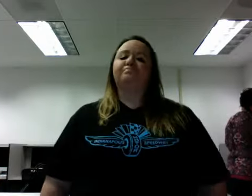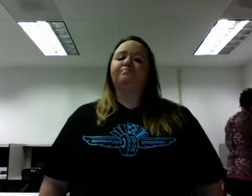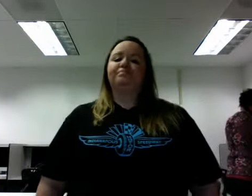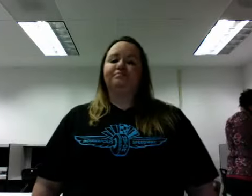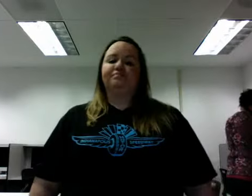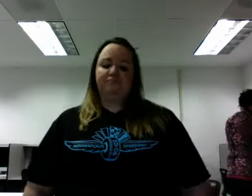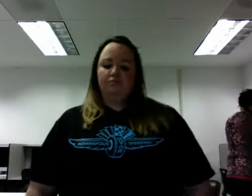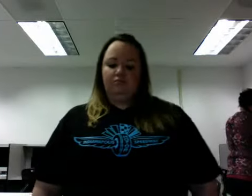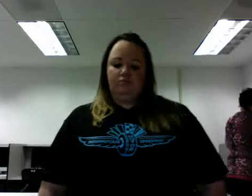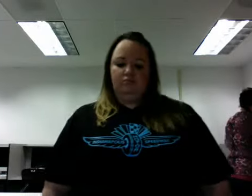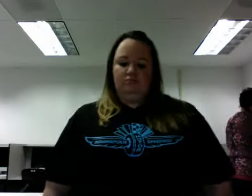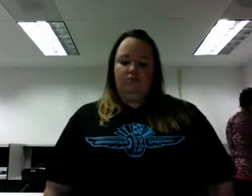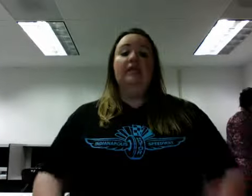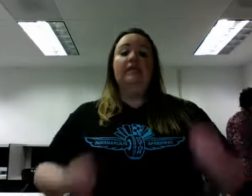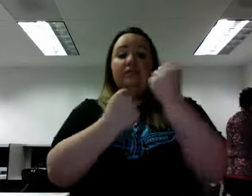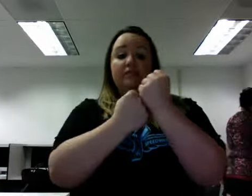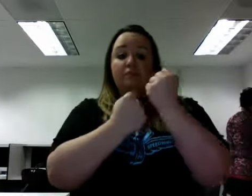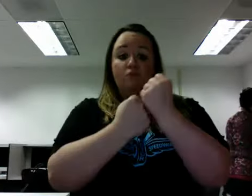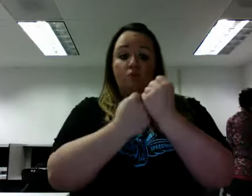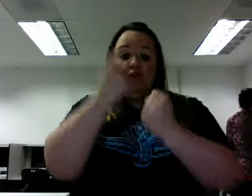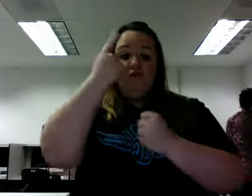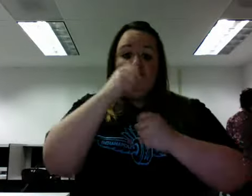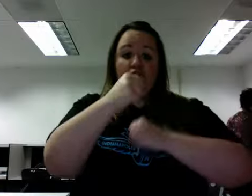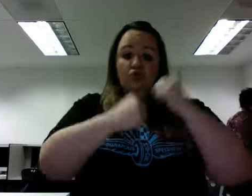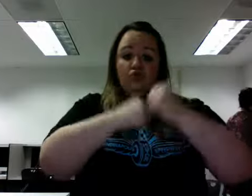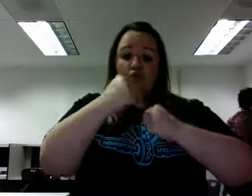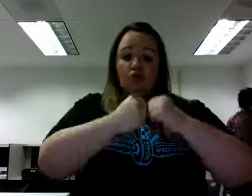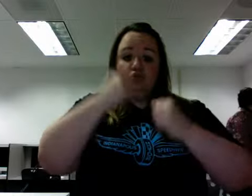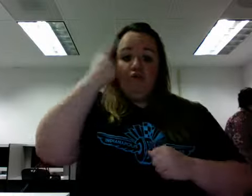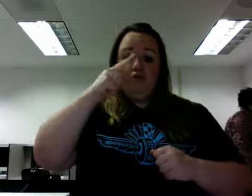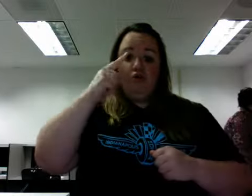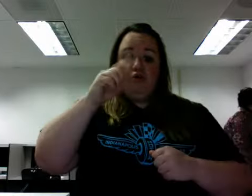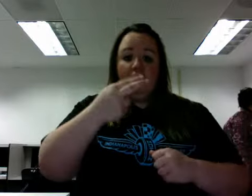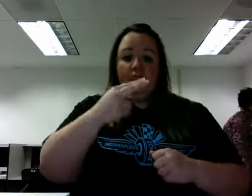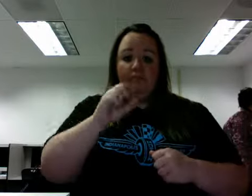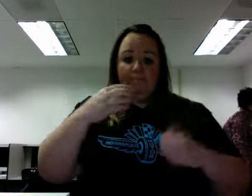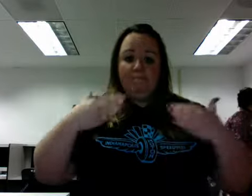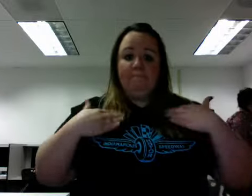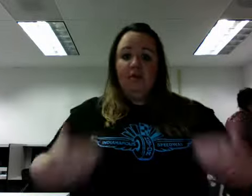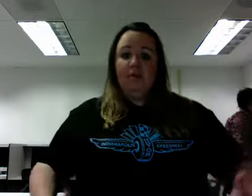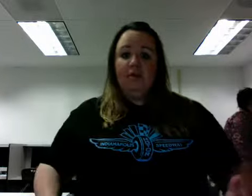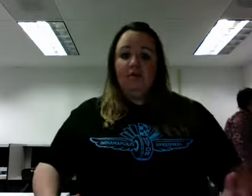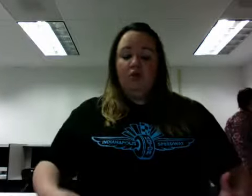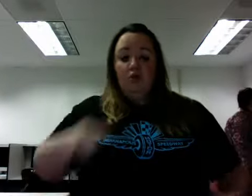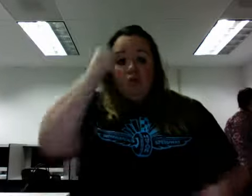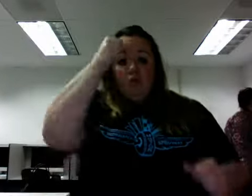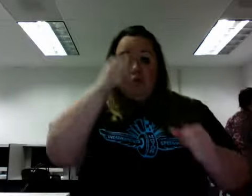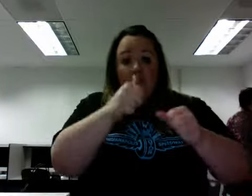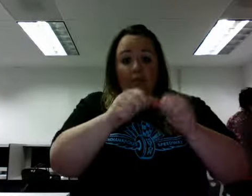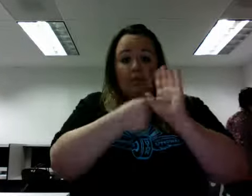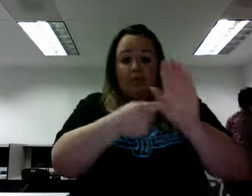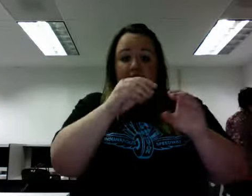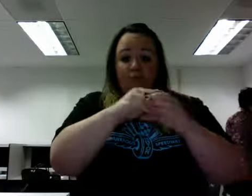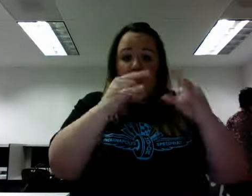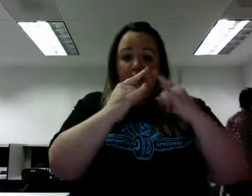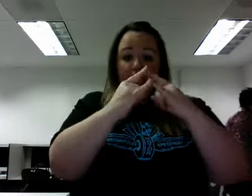And supports, it adds structure to the body. Supports. Remember the example we gave in class the other day. Those of you that have been camping before, right? We had the